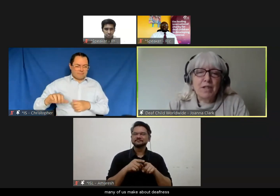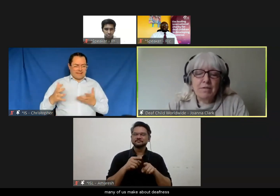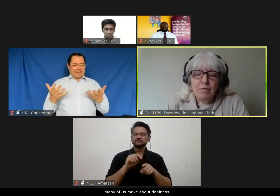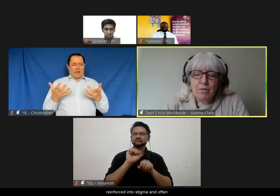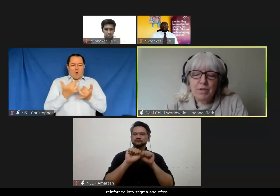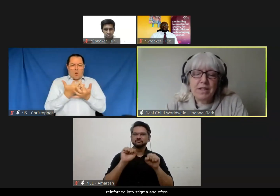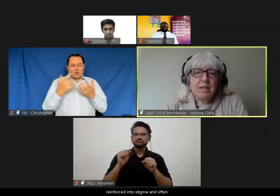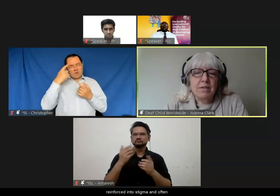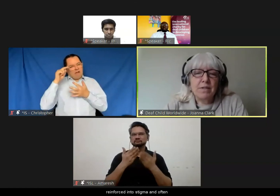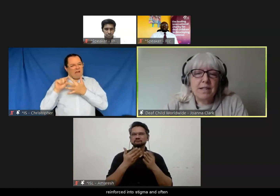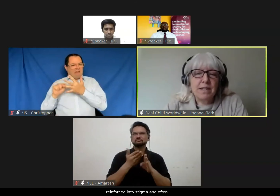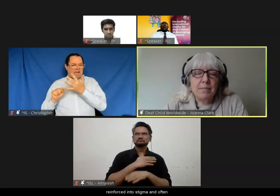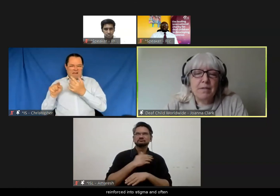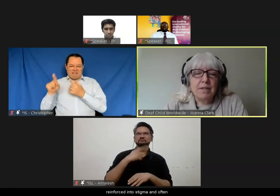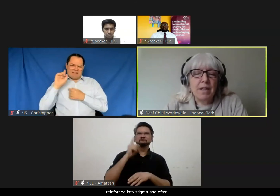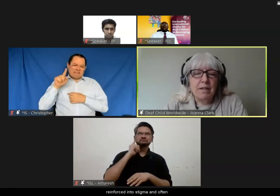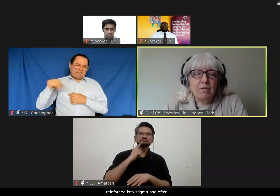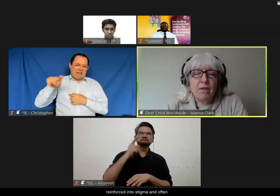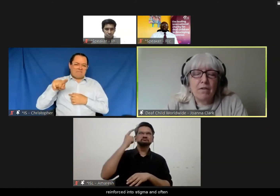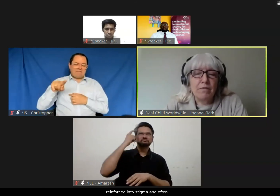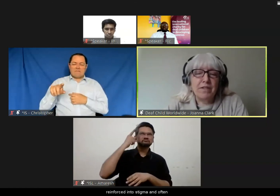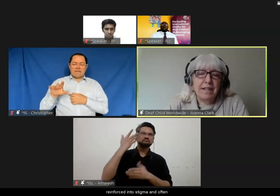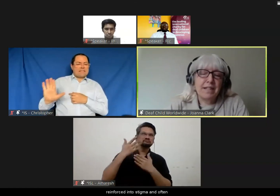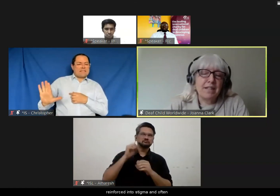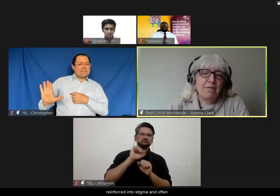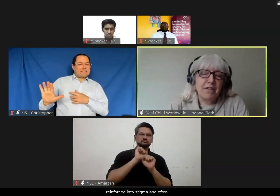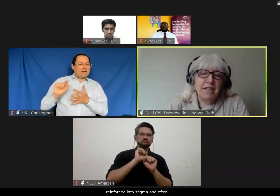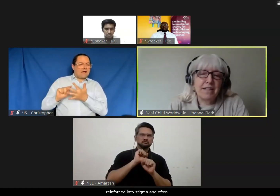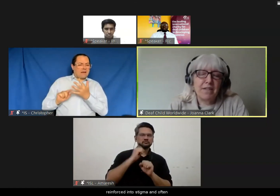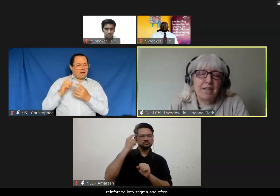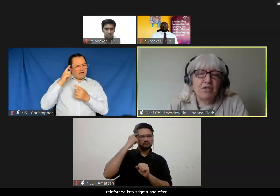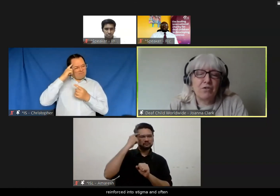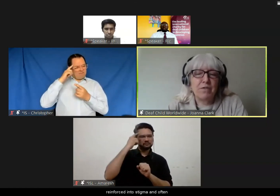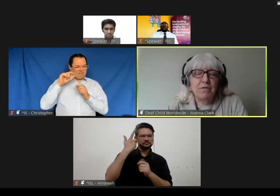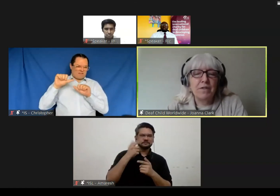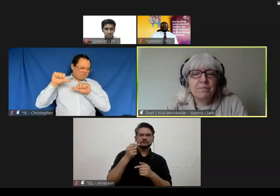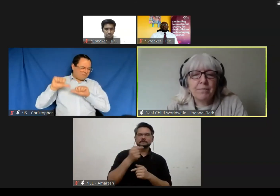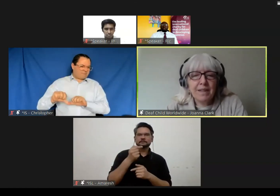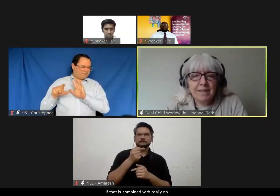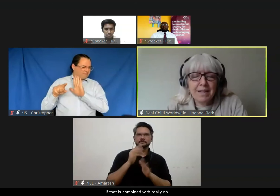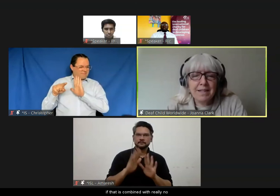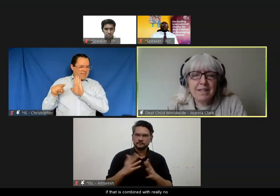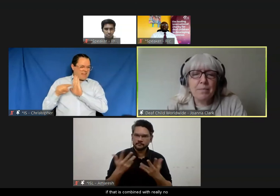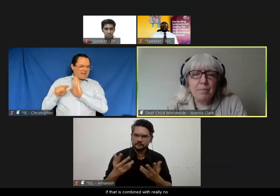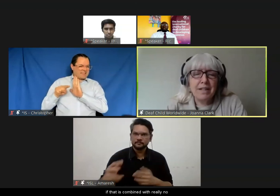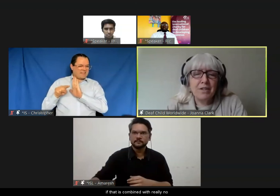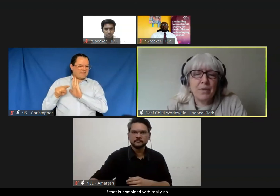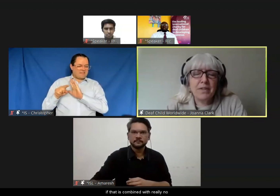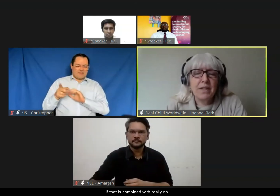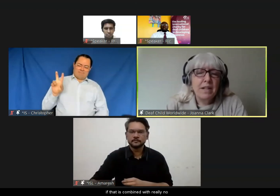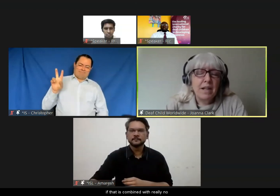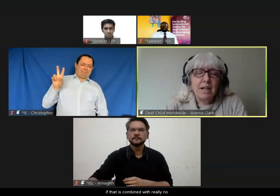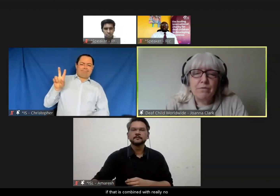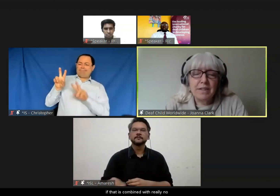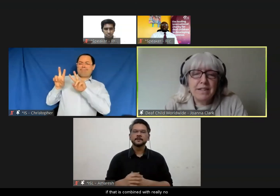sort of reinforced into stigma and often negative, very negative attitudes if that is combined